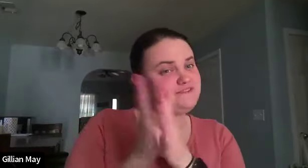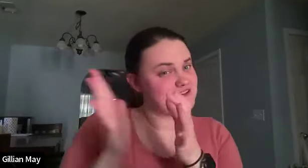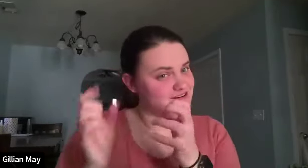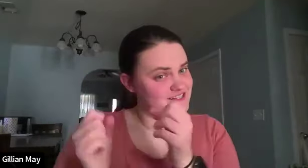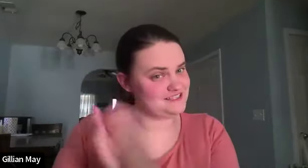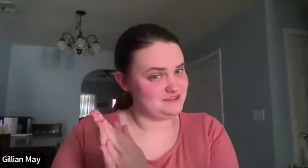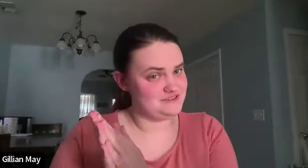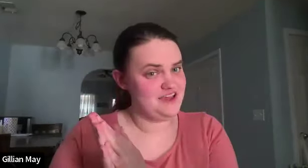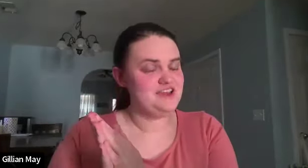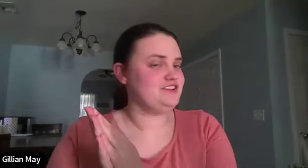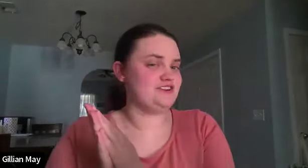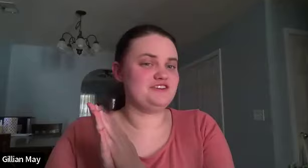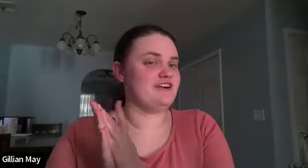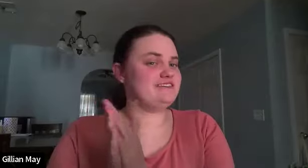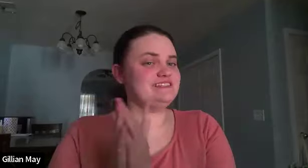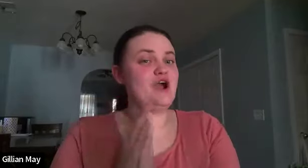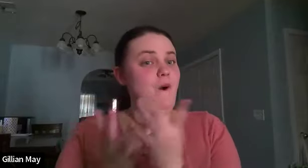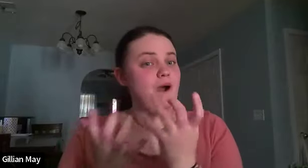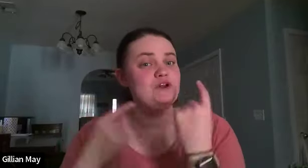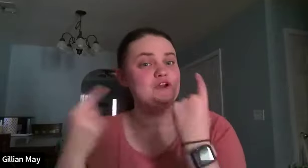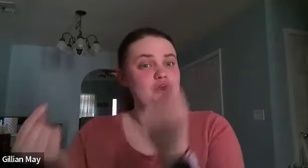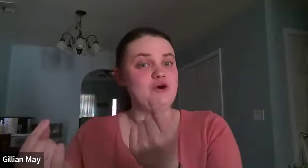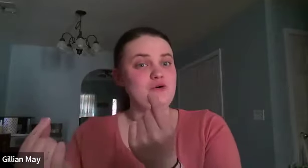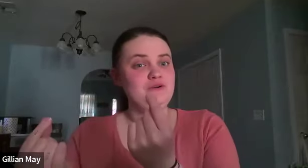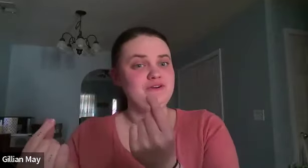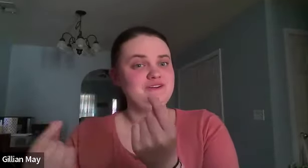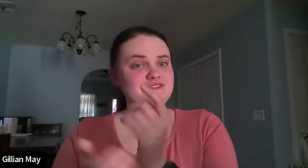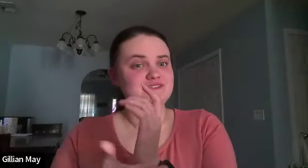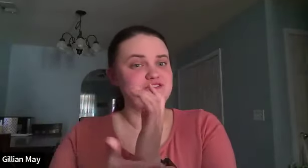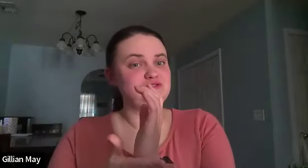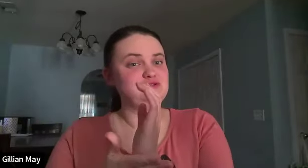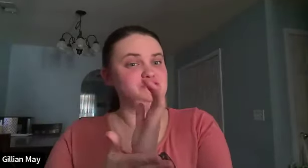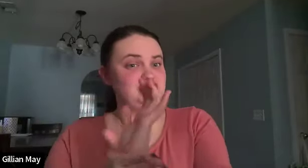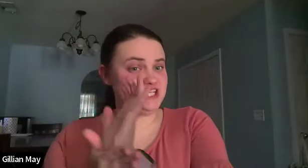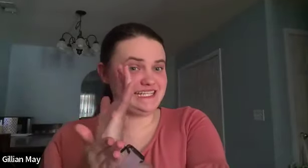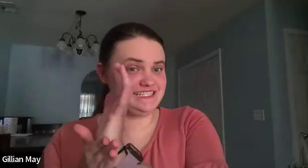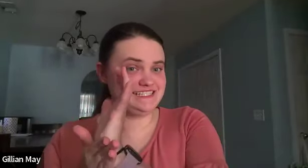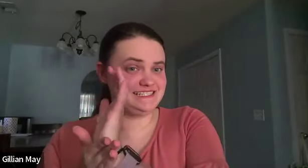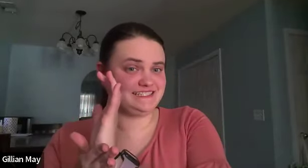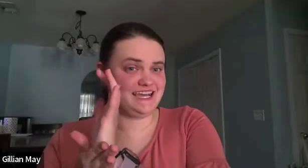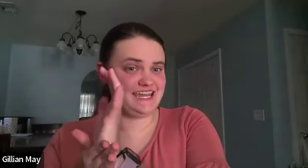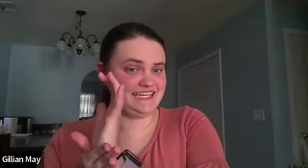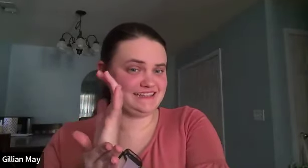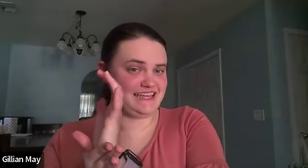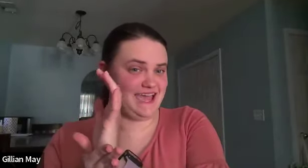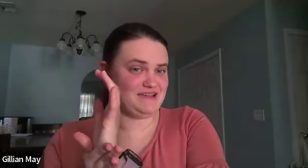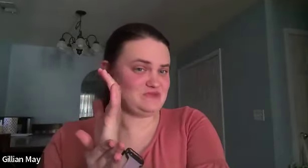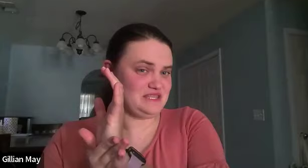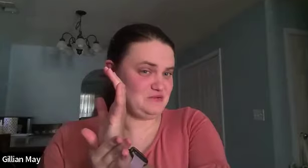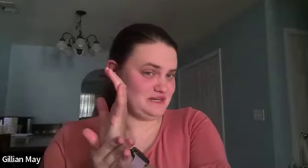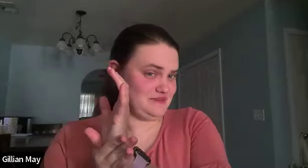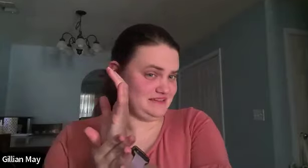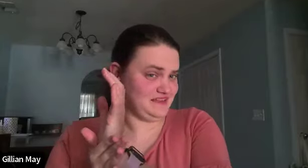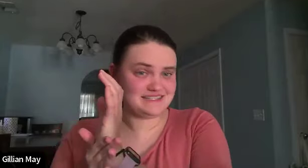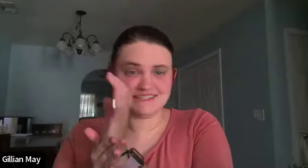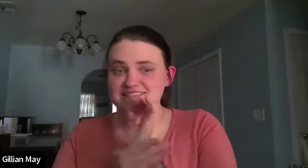is context clues. You're not gonna say, oh, I want to go to cheese. Like that really wouldn't make a lot of sense